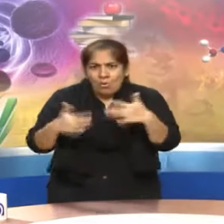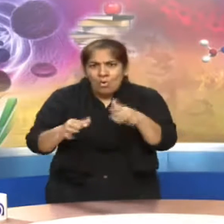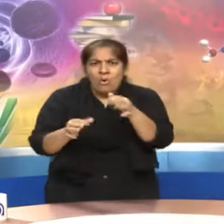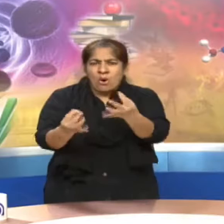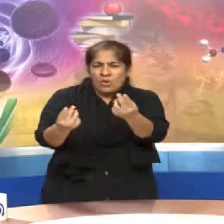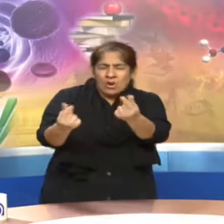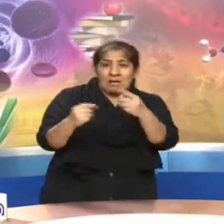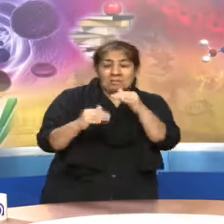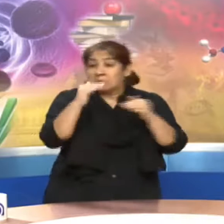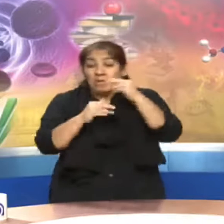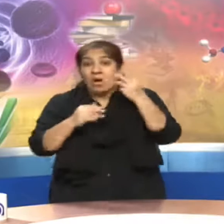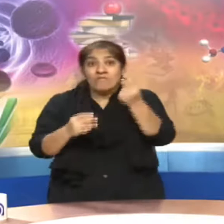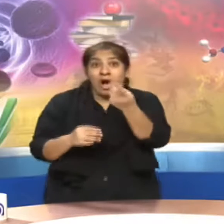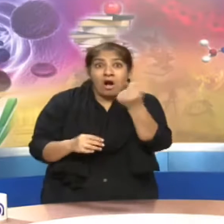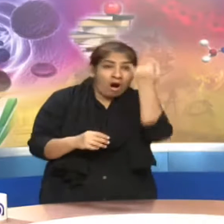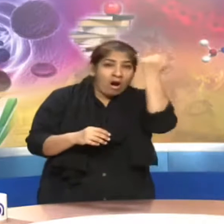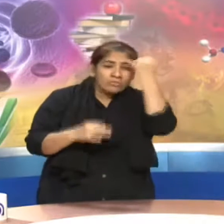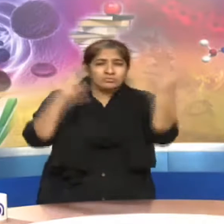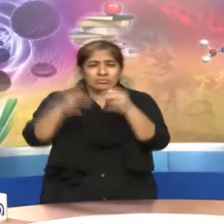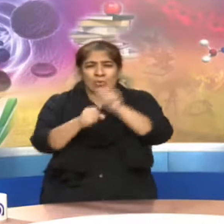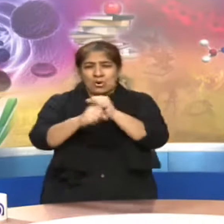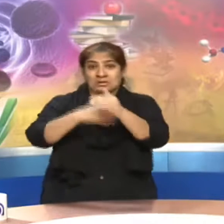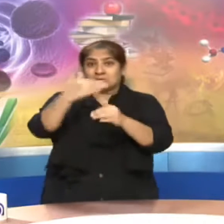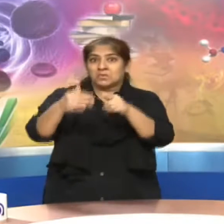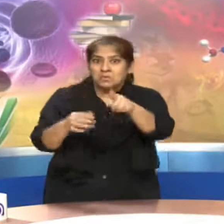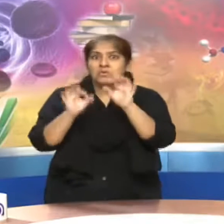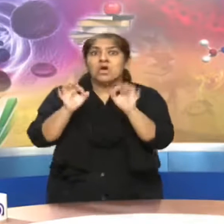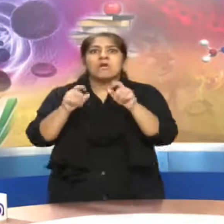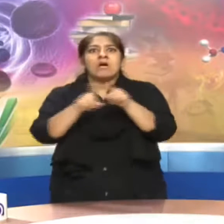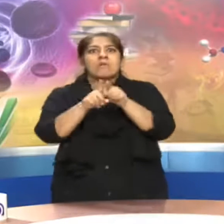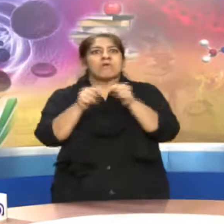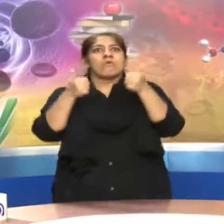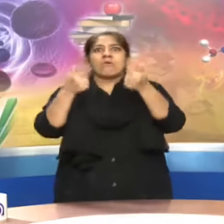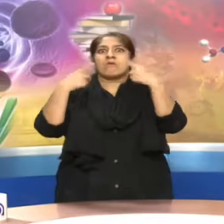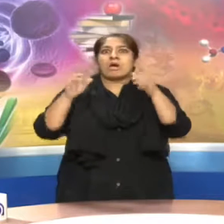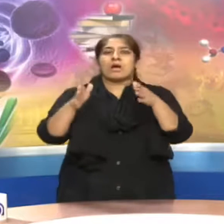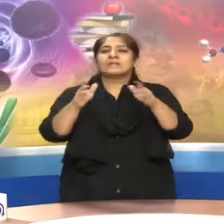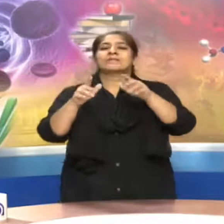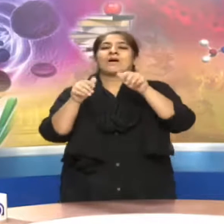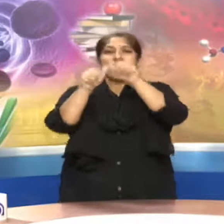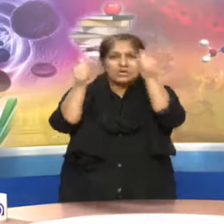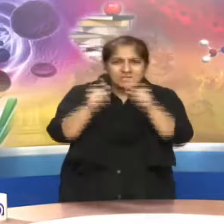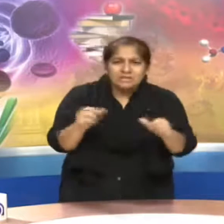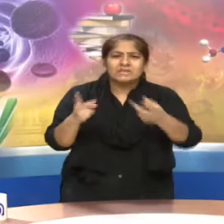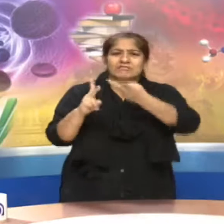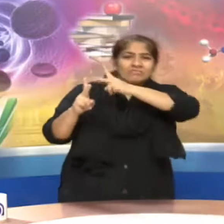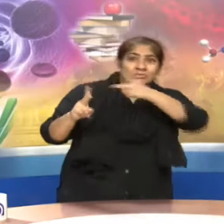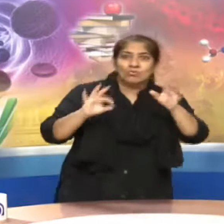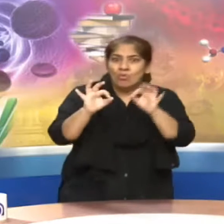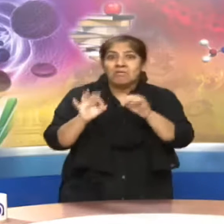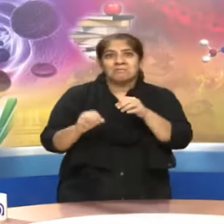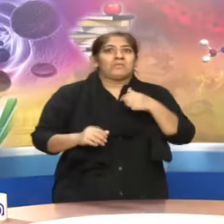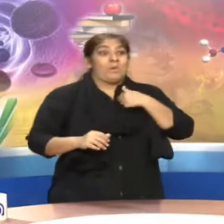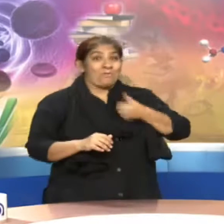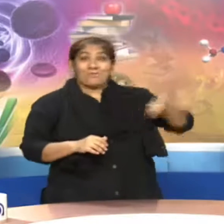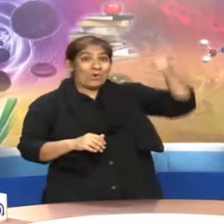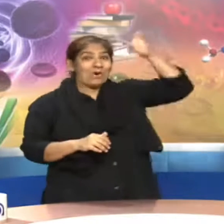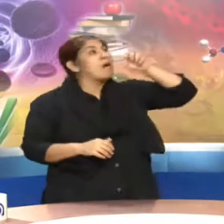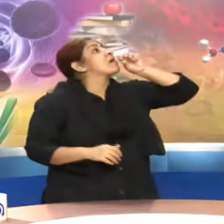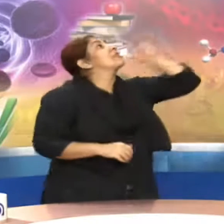person who are slow, but there is someone who is extraordinarily doing well and really working as a role